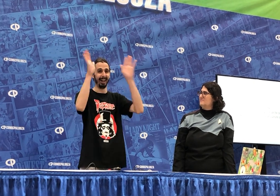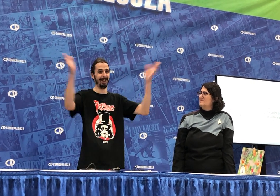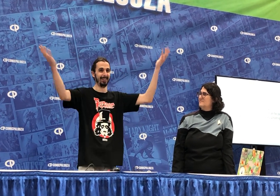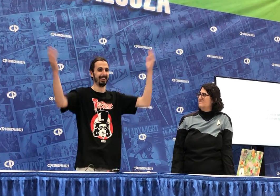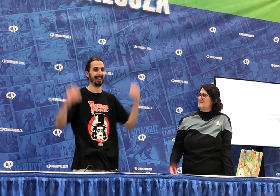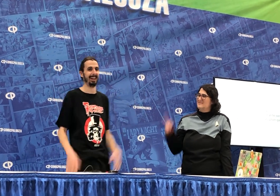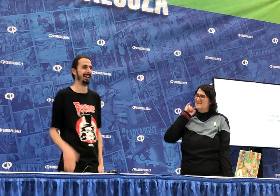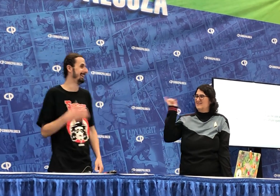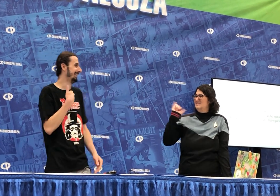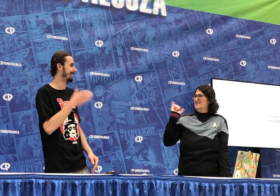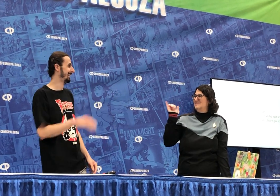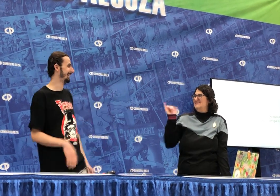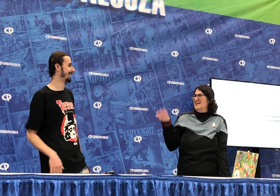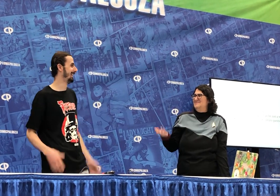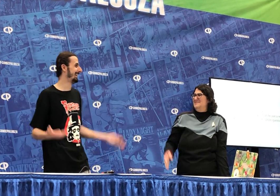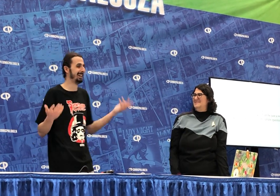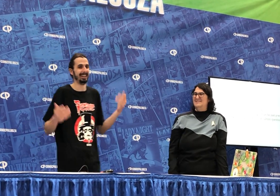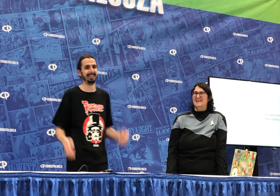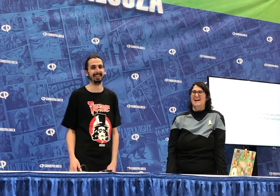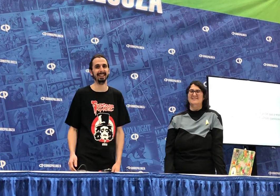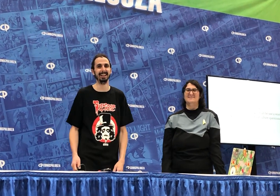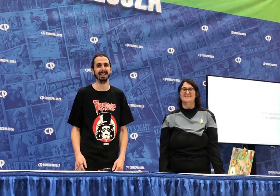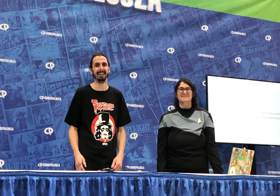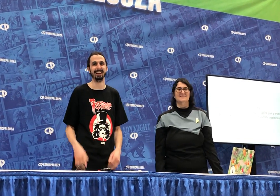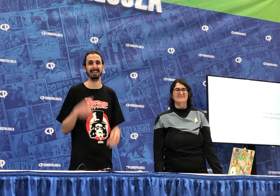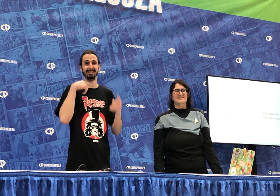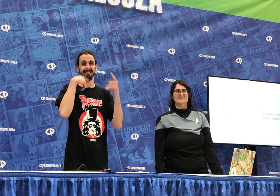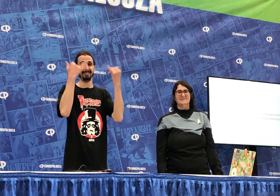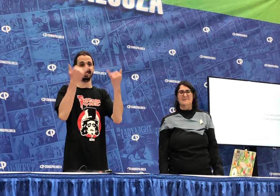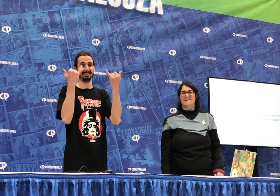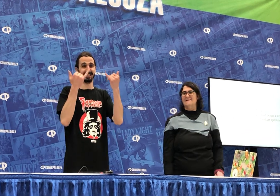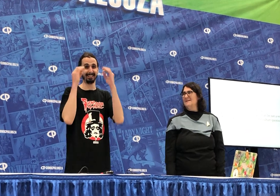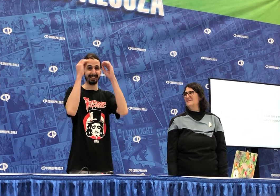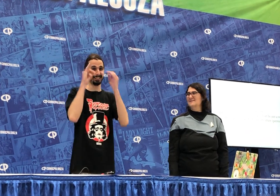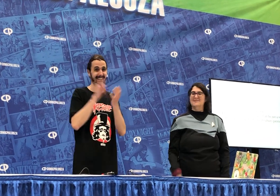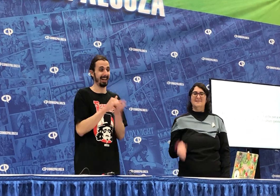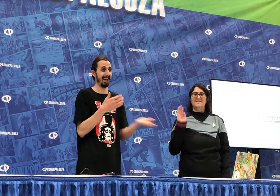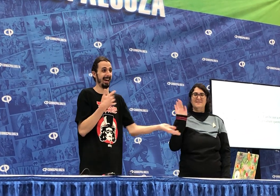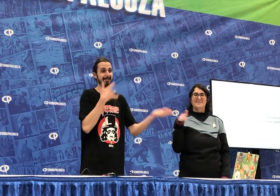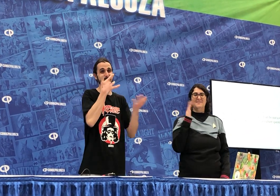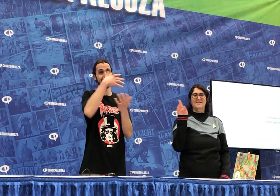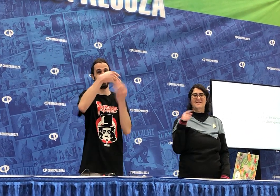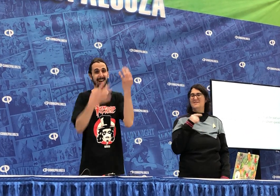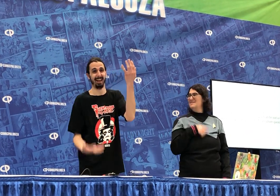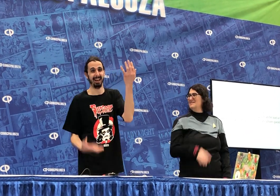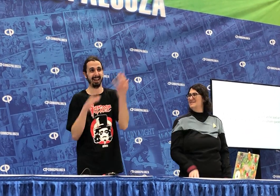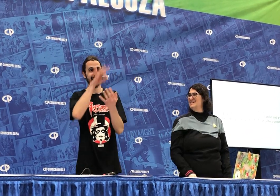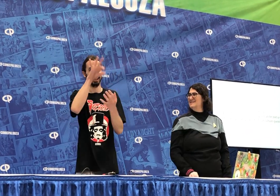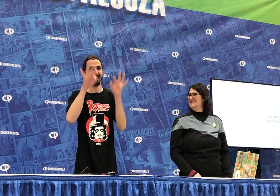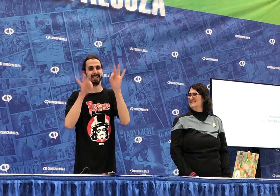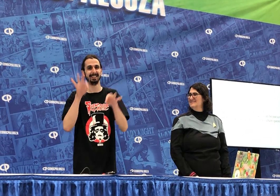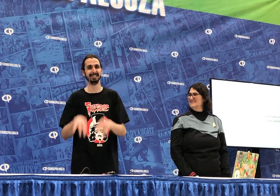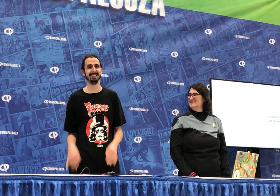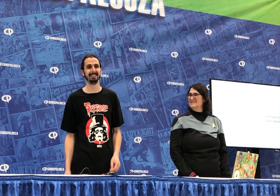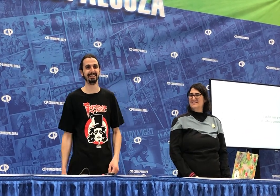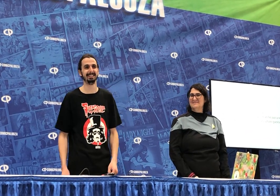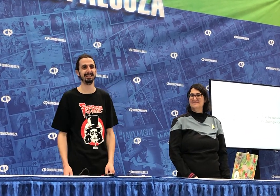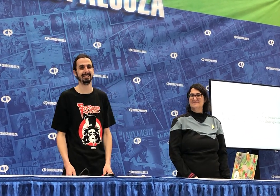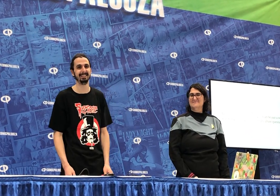I don't know. And Sarah's like, yeah, me too. I don't know. Mark said, I don't know. I have no idea. I so many, it would be really hard to